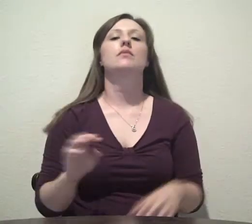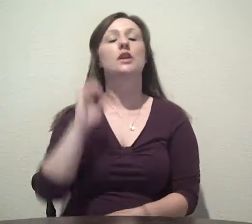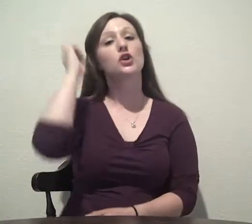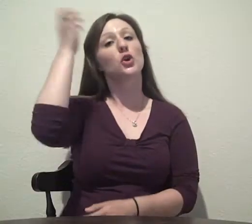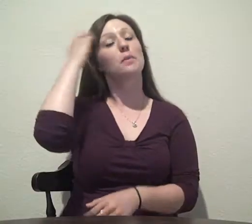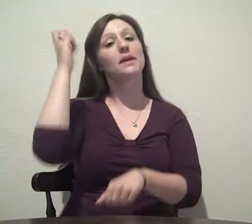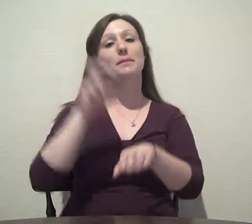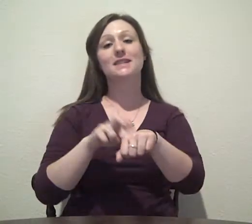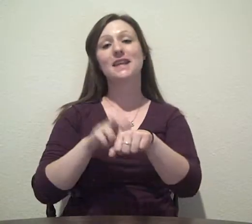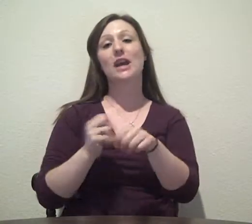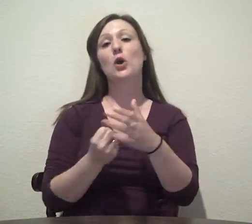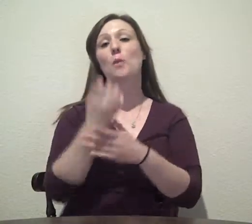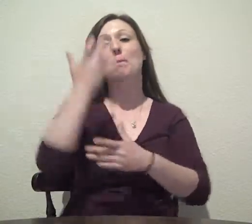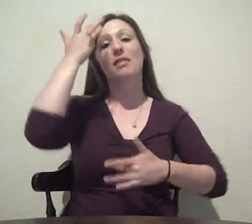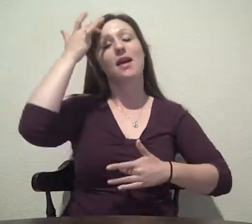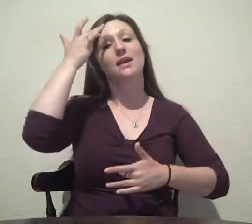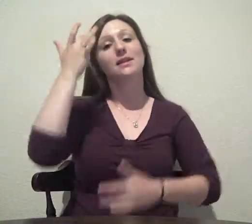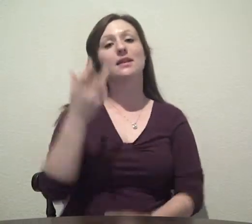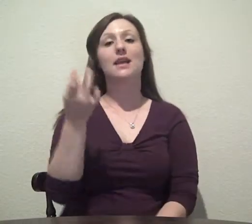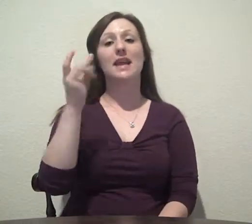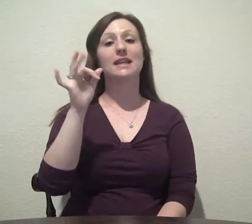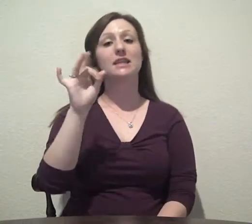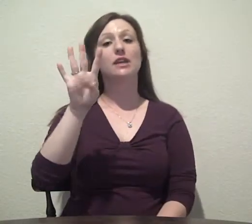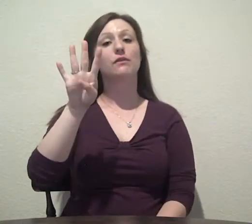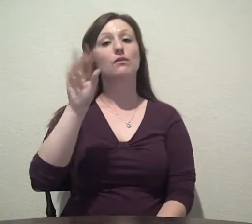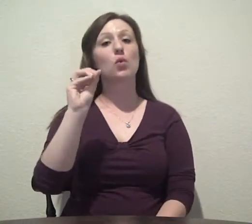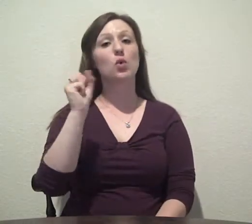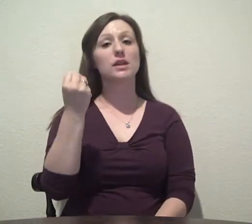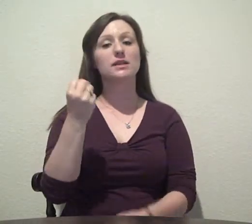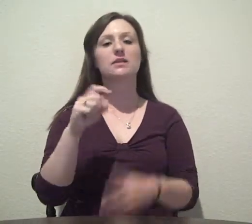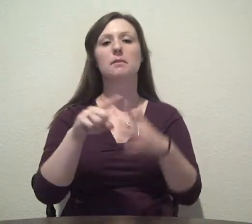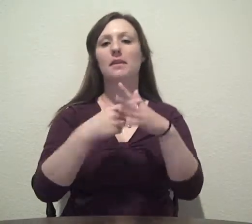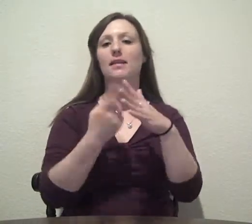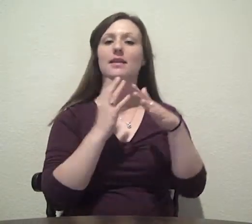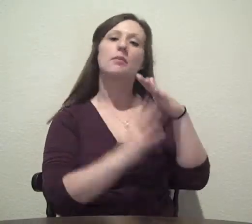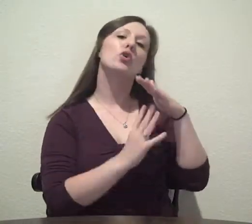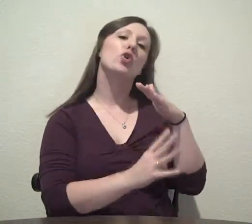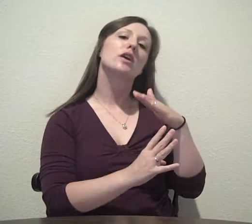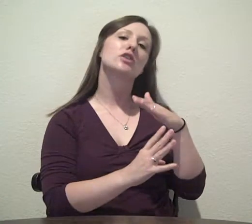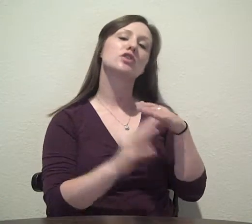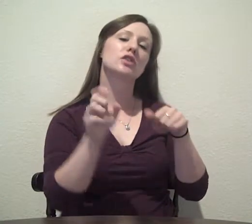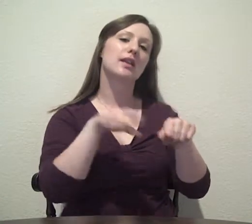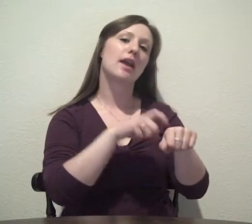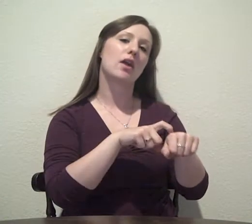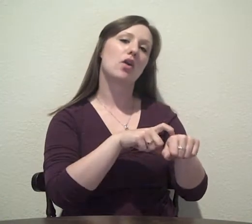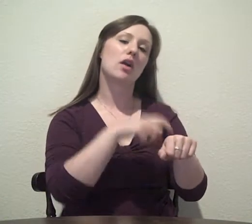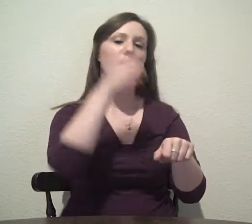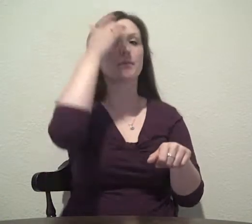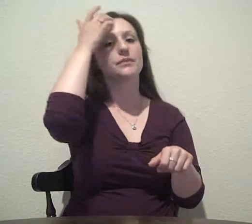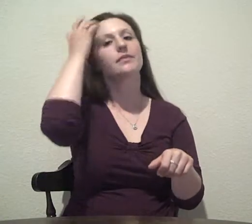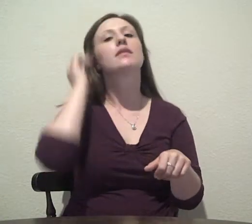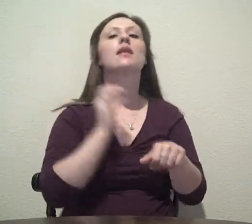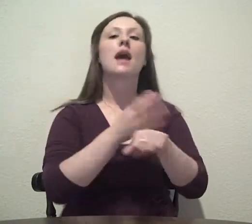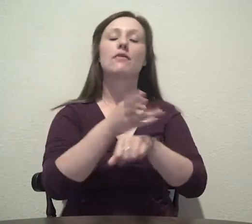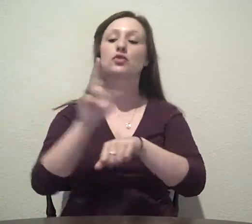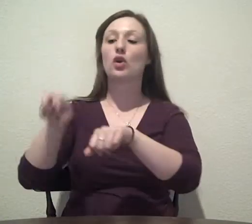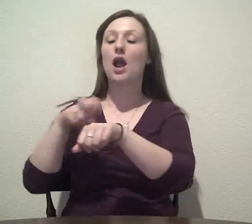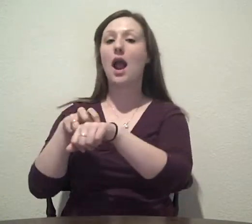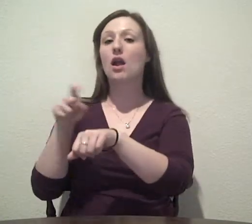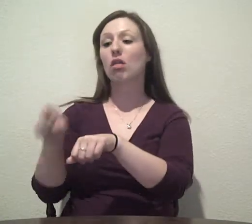A European potato blight in the 1840s began the immigration era, after Ireland and other areas, such